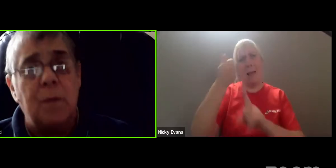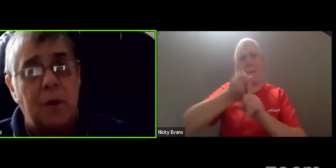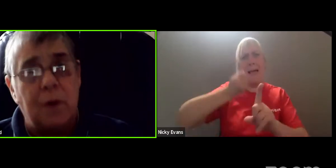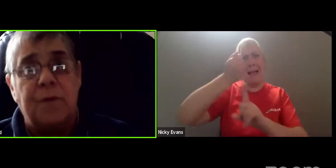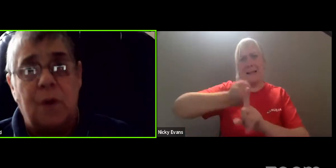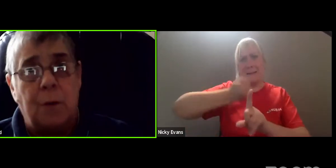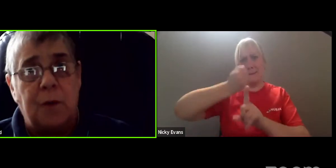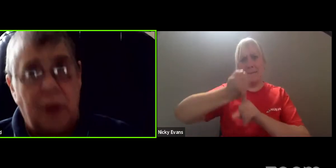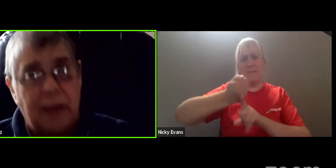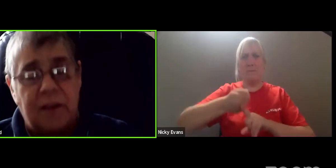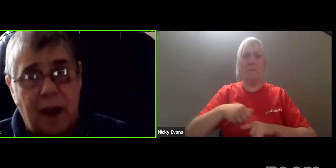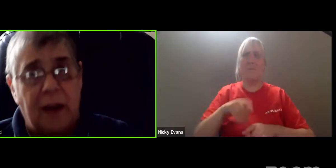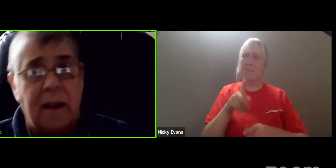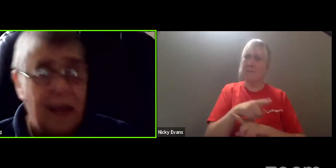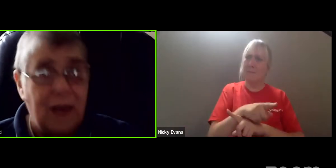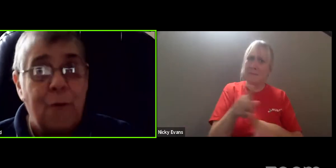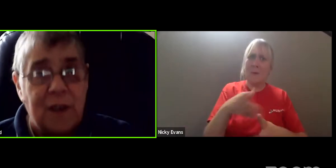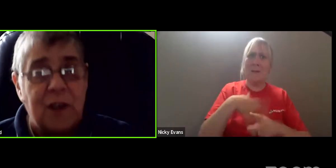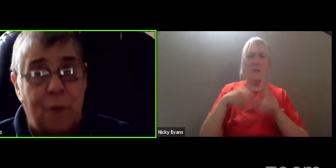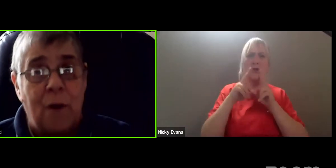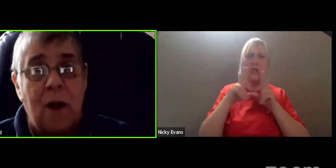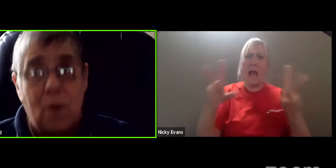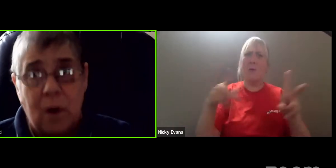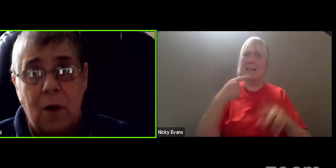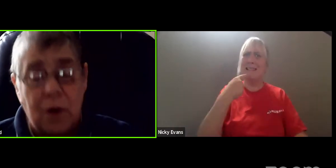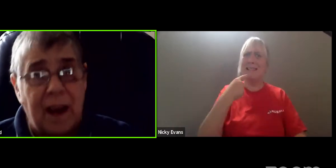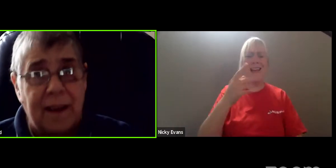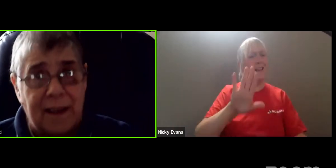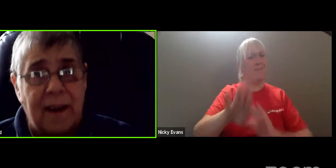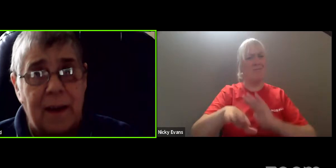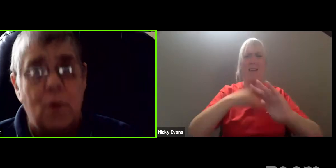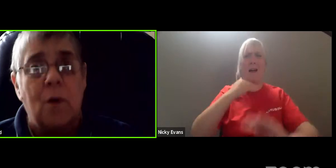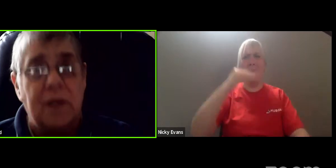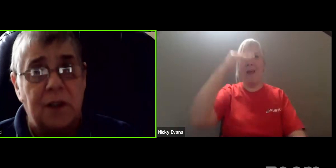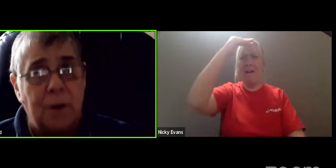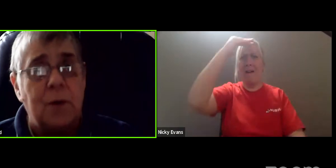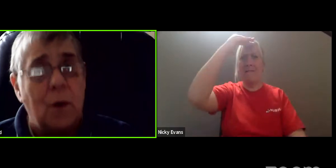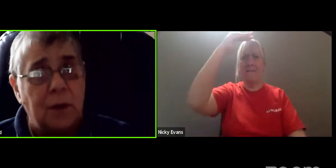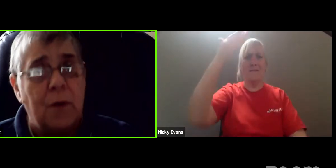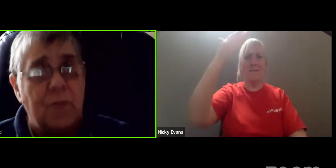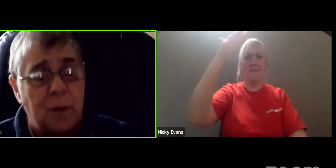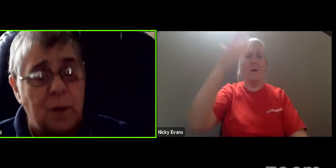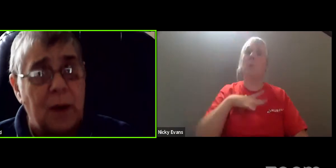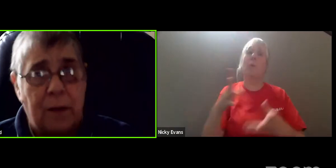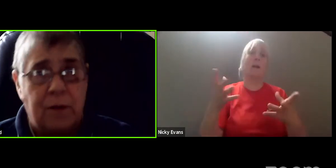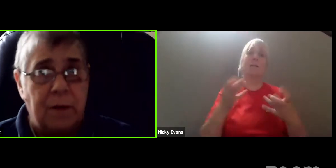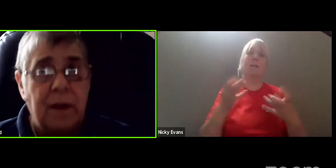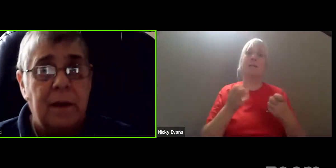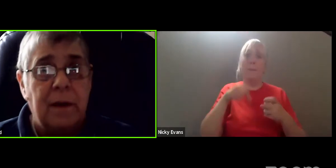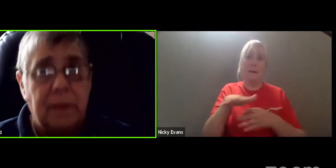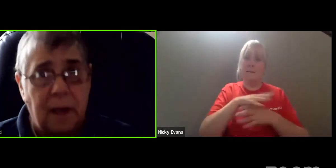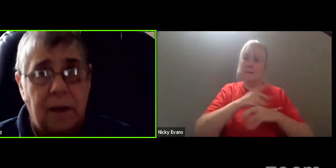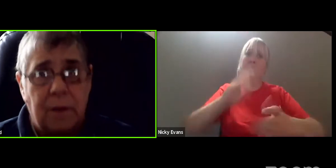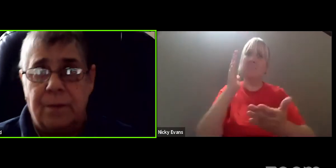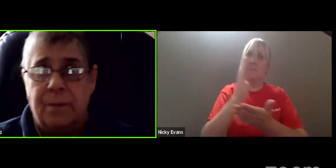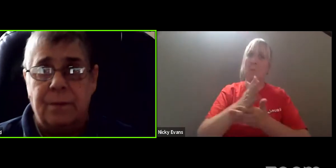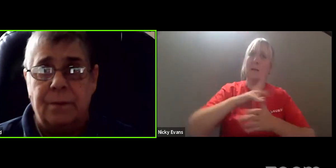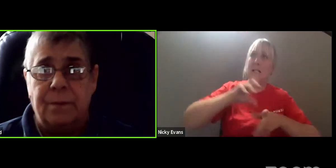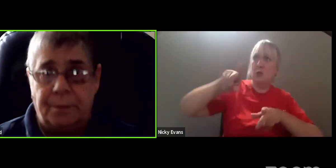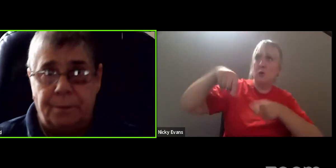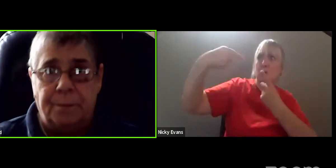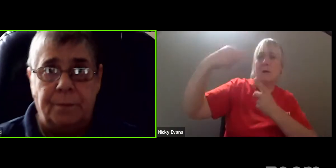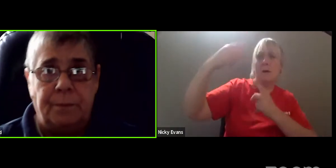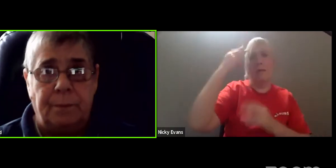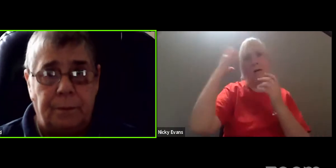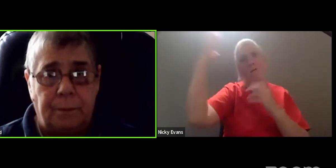shouting from the rooftops and say, enough is enough. We're not going to take this anymore. It's time to hold the government to account. Thank you.